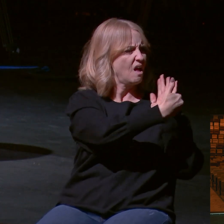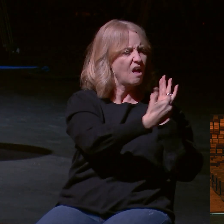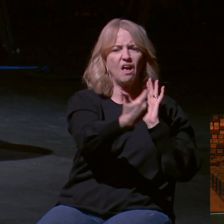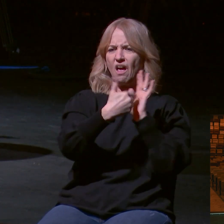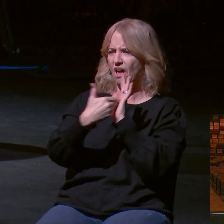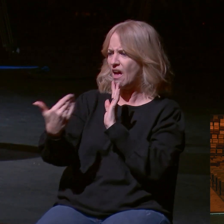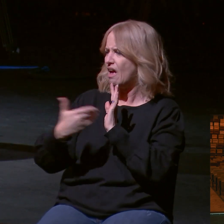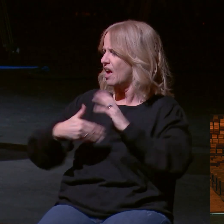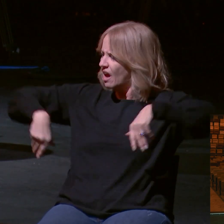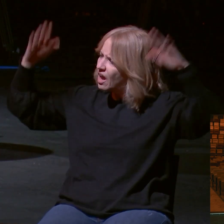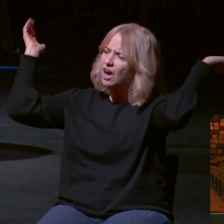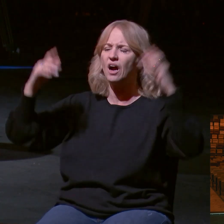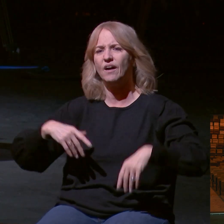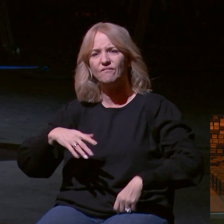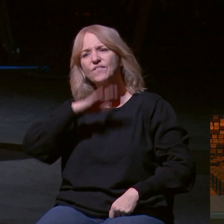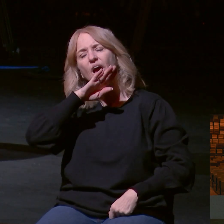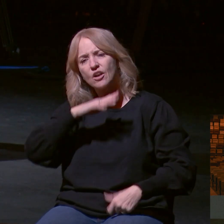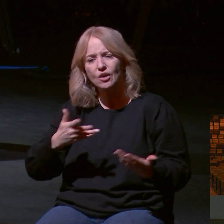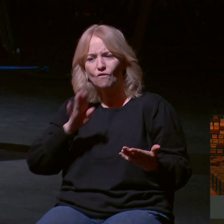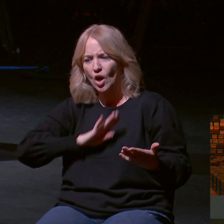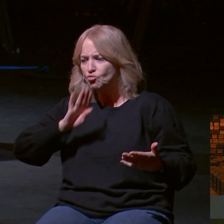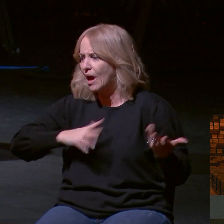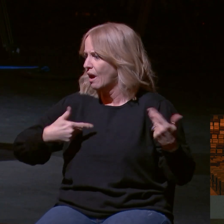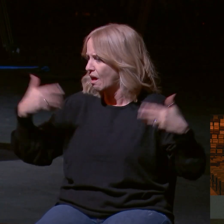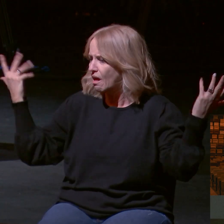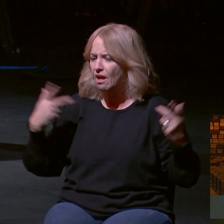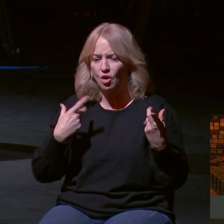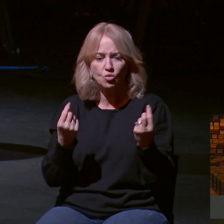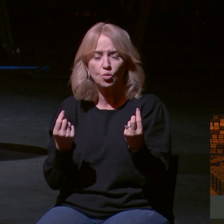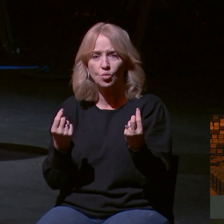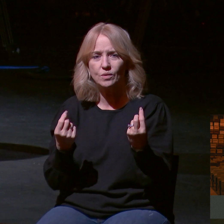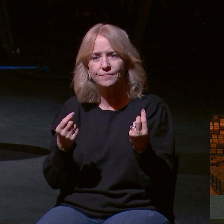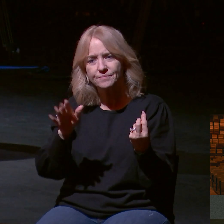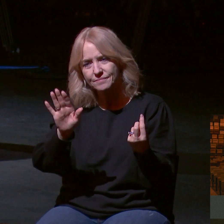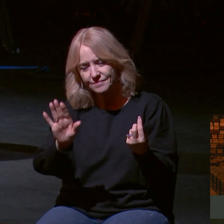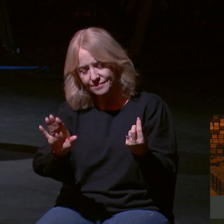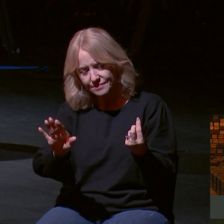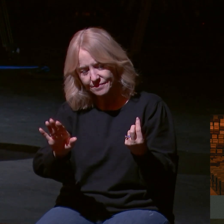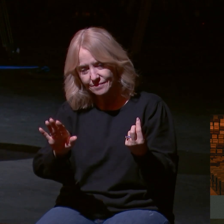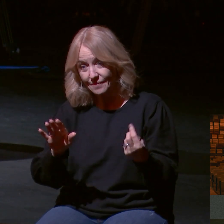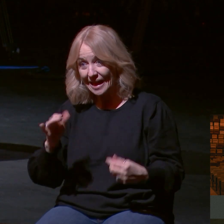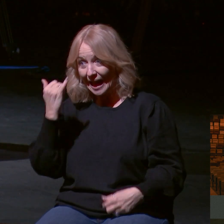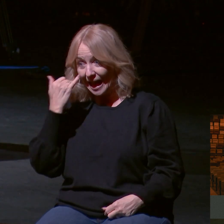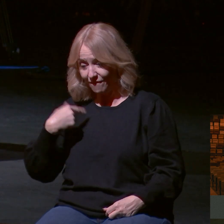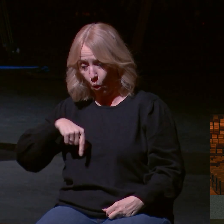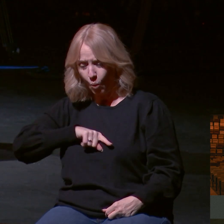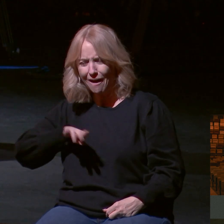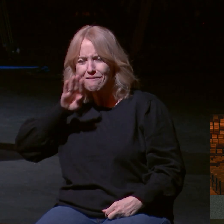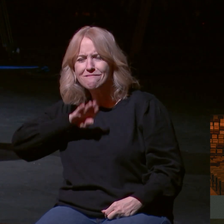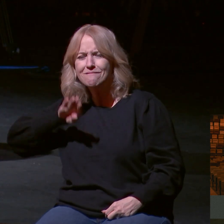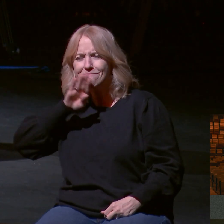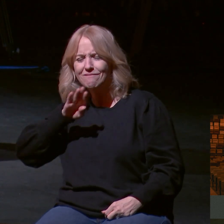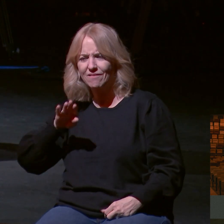this is what happens. You see, our discouragements can cause us to lose sight of God's plans. We may have grand ideals